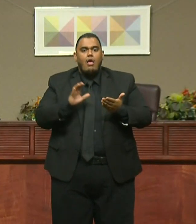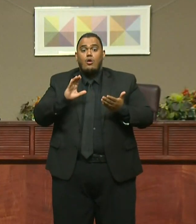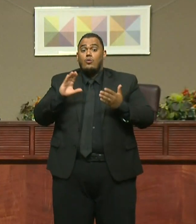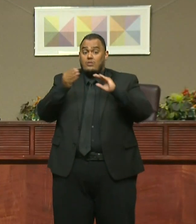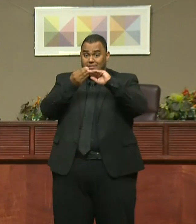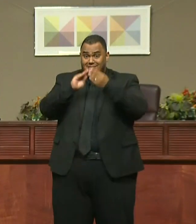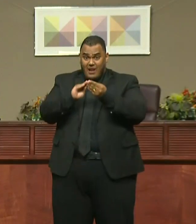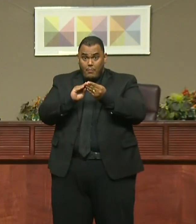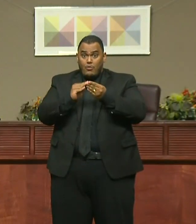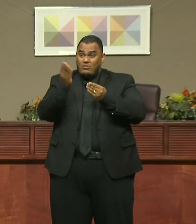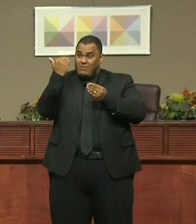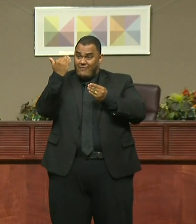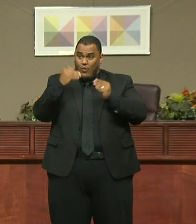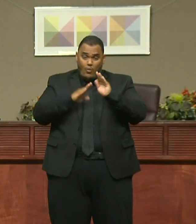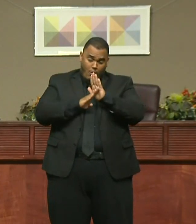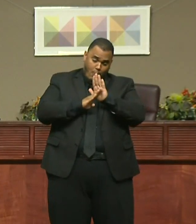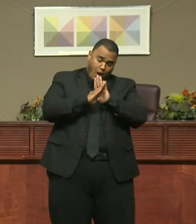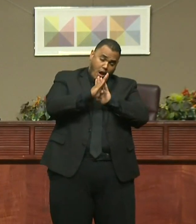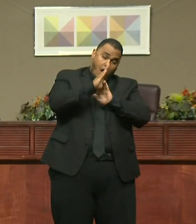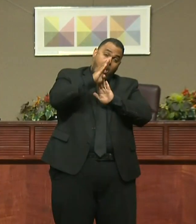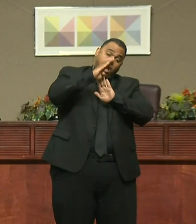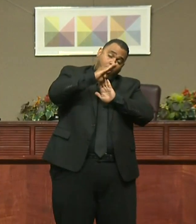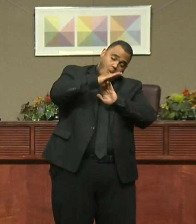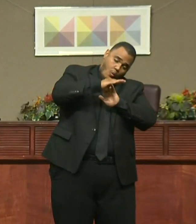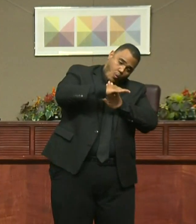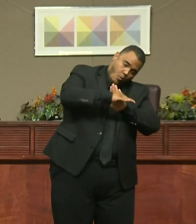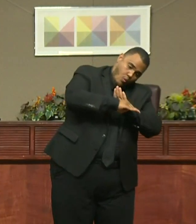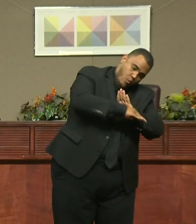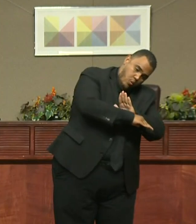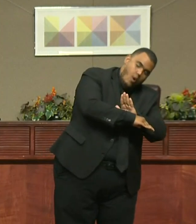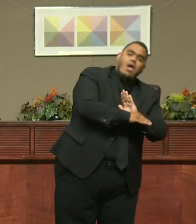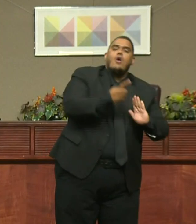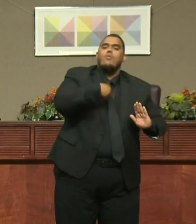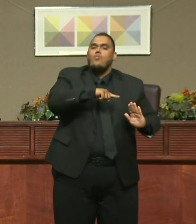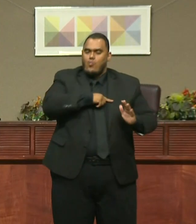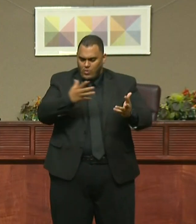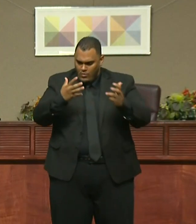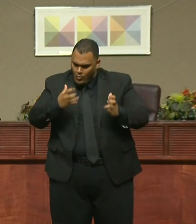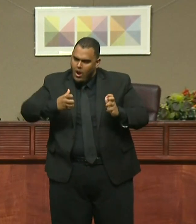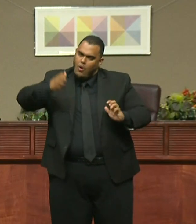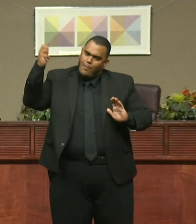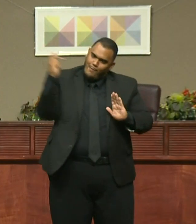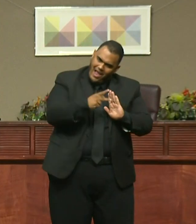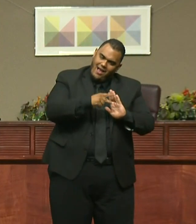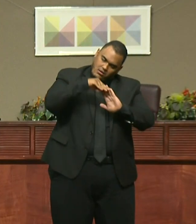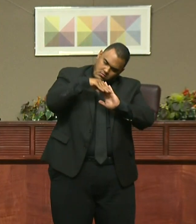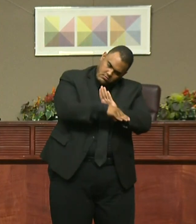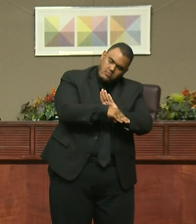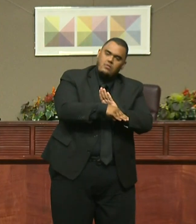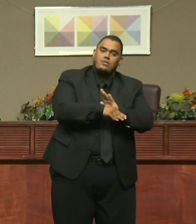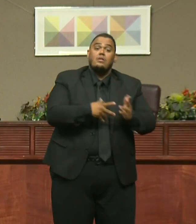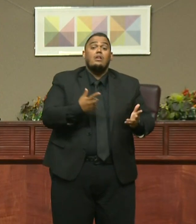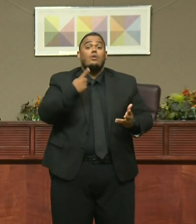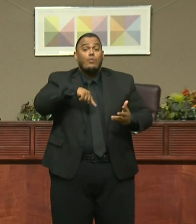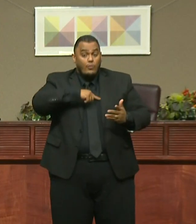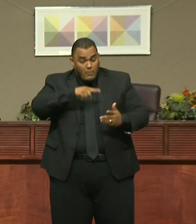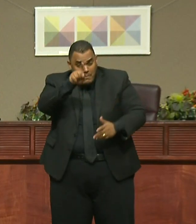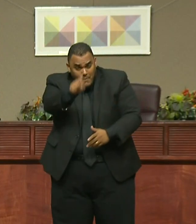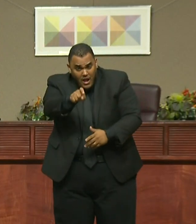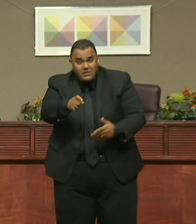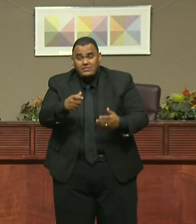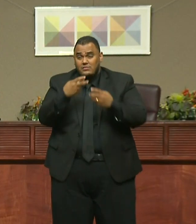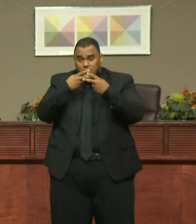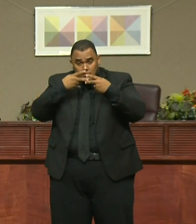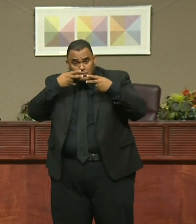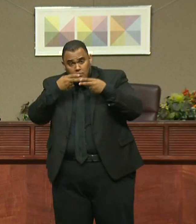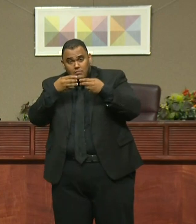very manageable numbers. So we want to go back there. We wanted to wear a mask when you are not able to observe